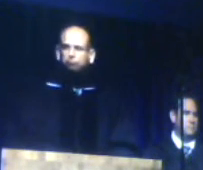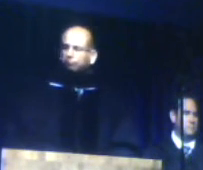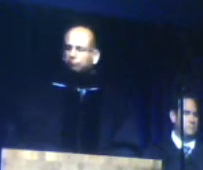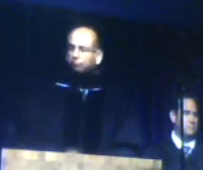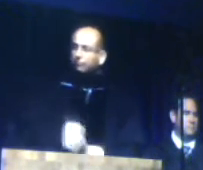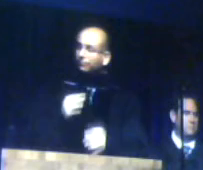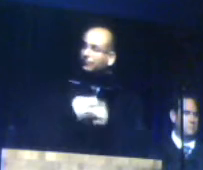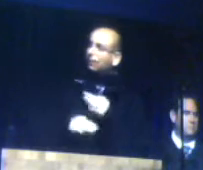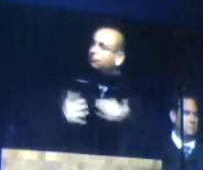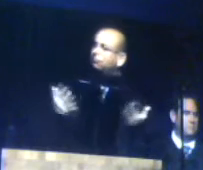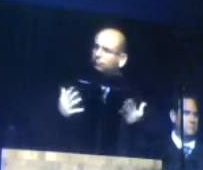nothing?